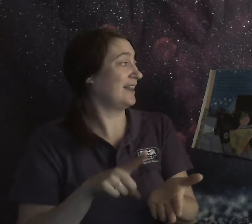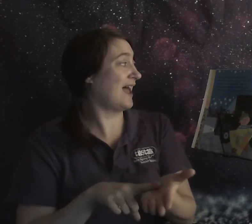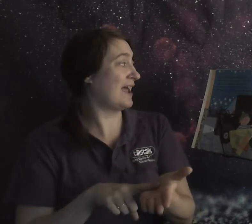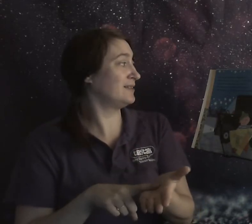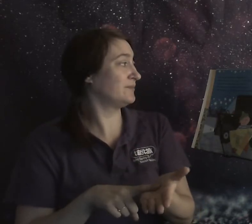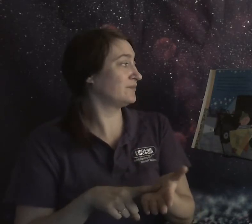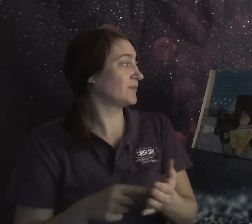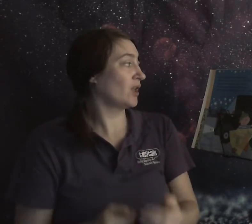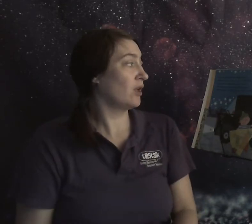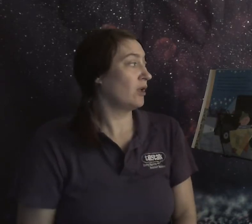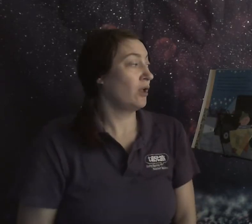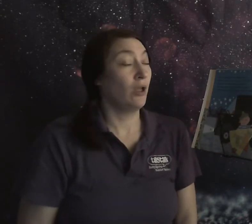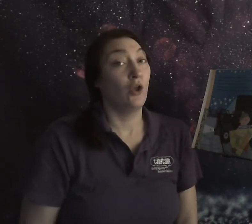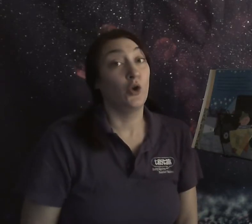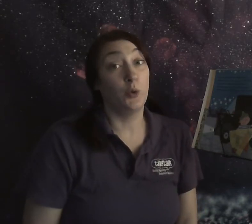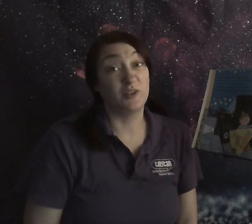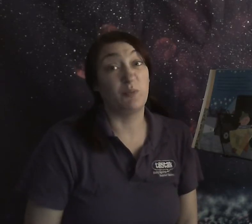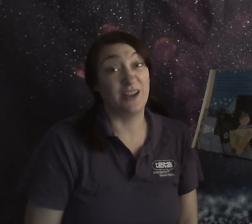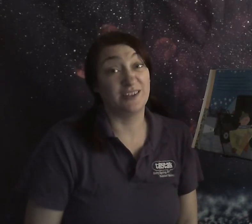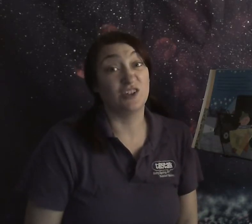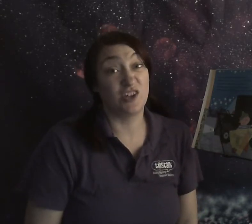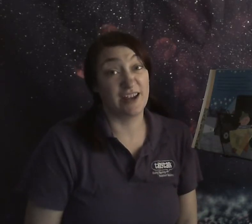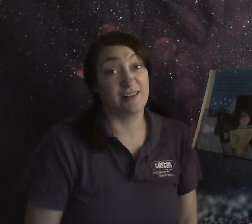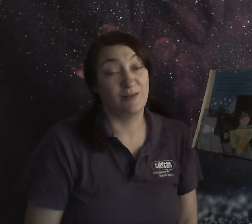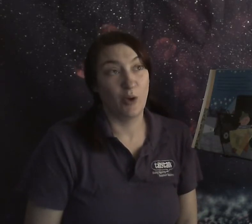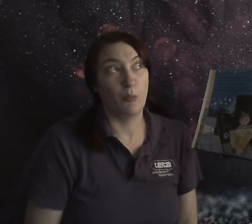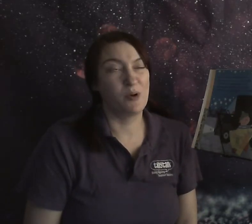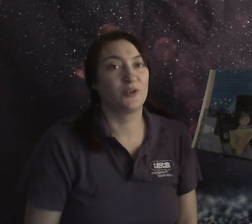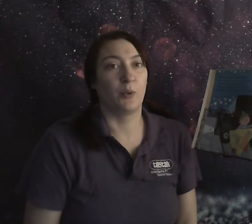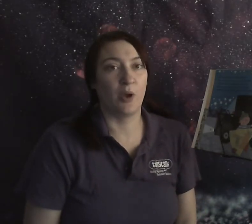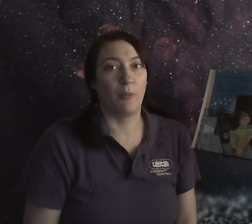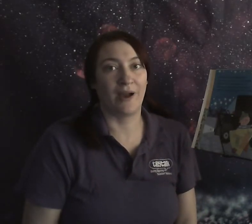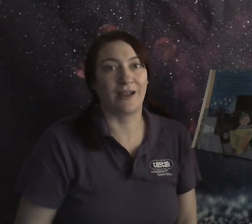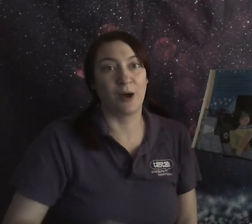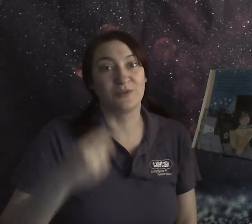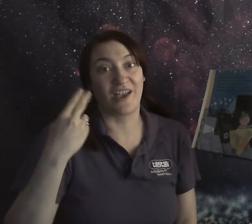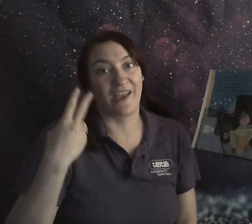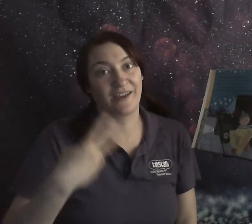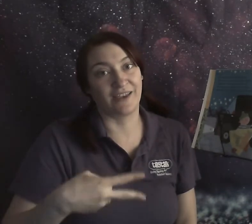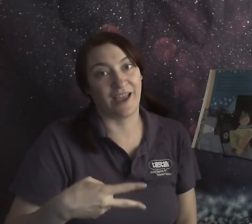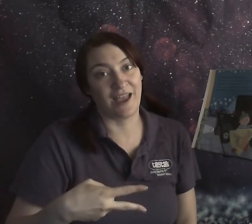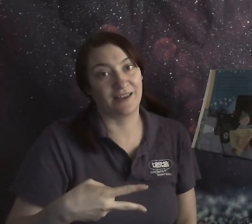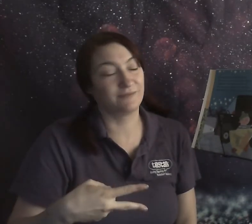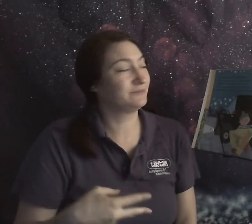Len, who had been to jail but were back out again.